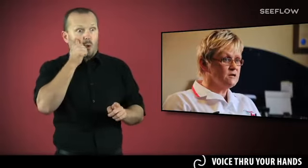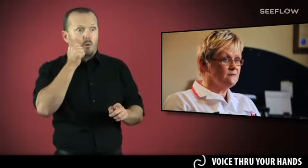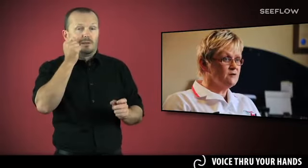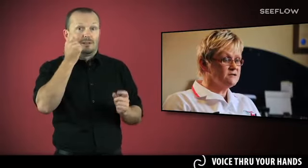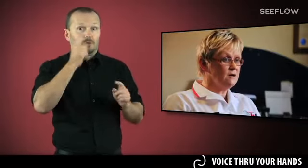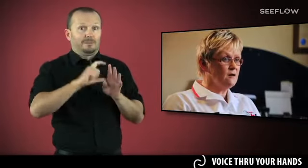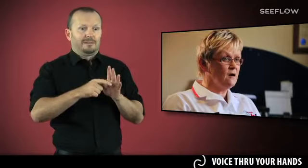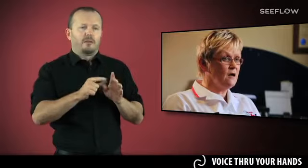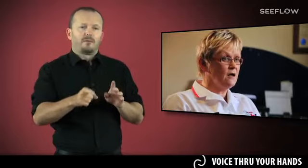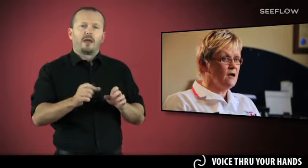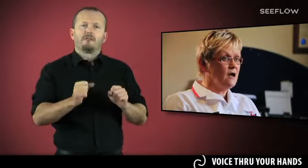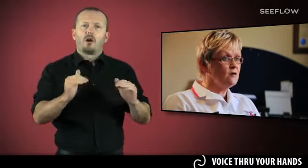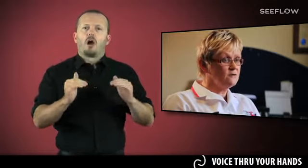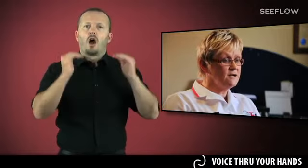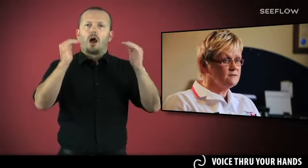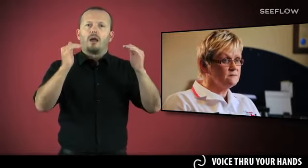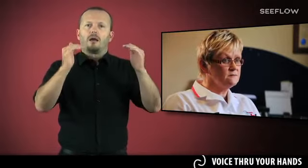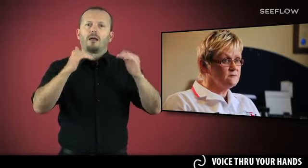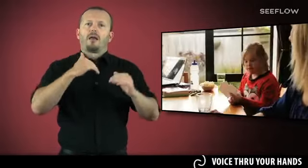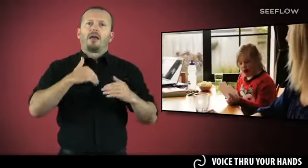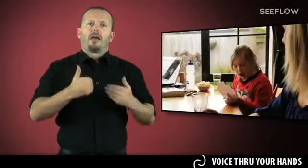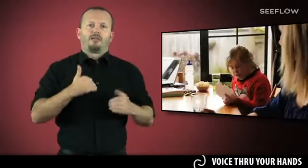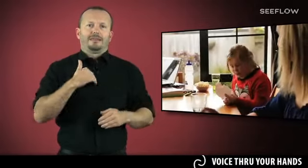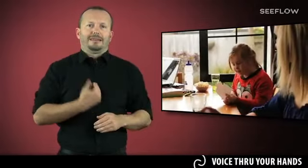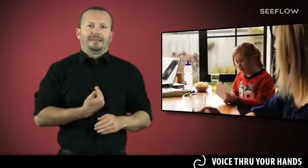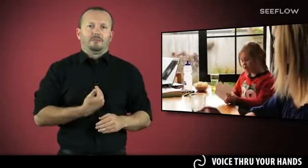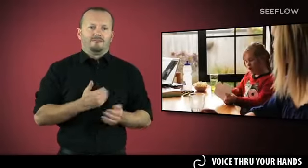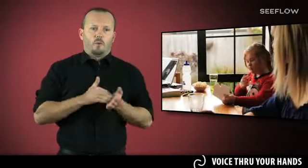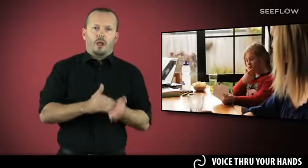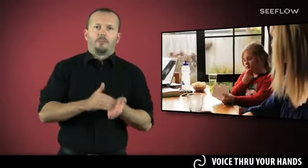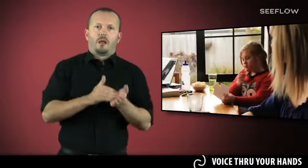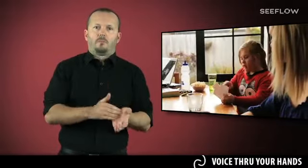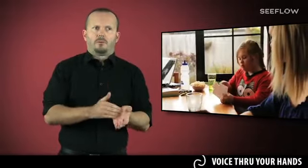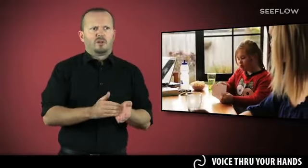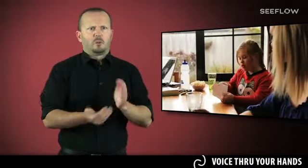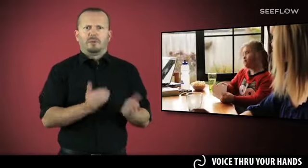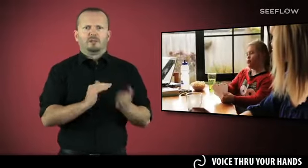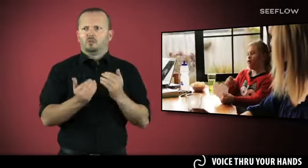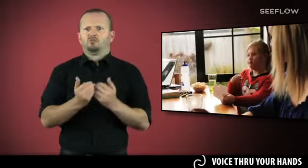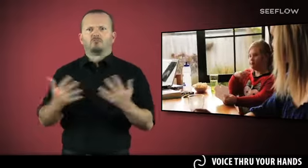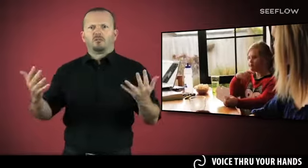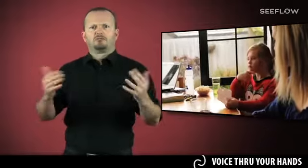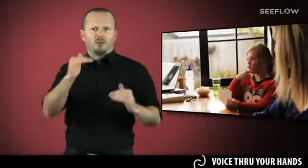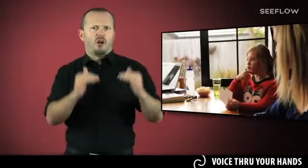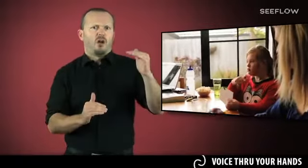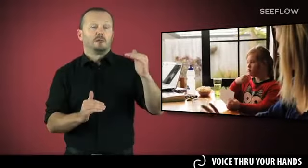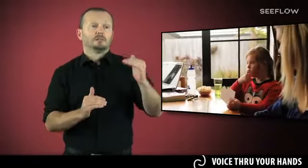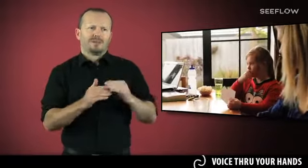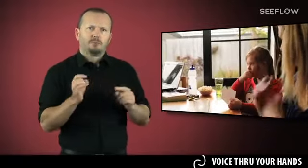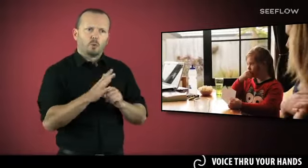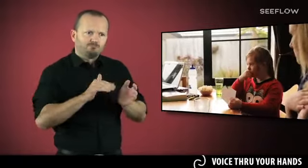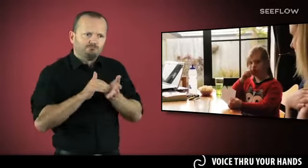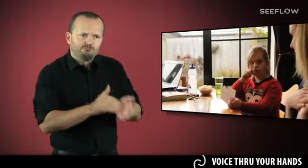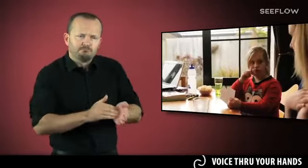disability also have a higher health need than people with the general population. So it's really important that we assist them to communicate